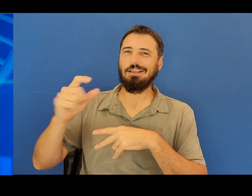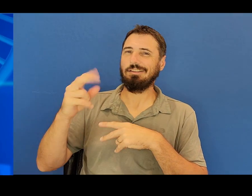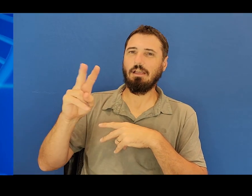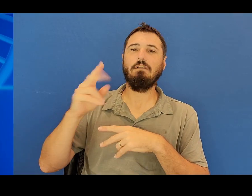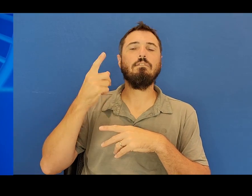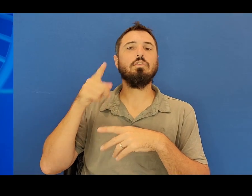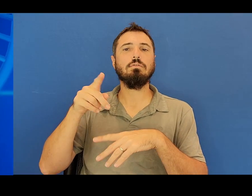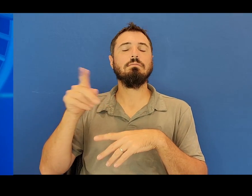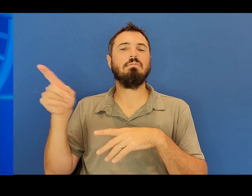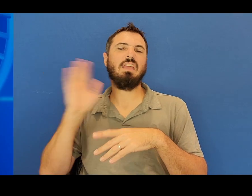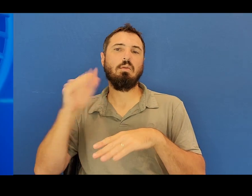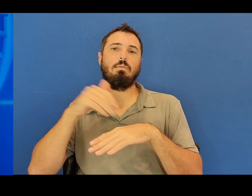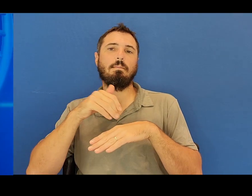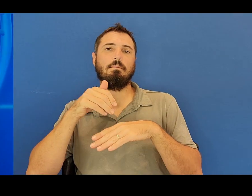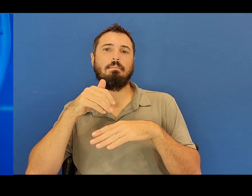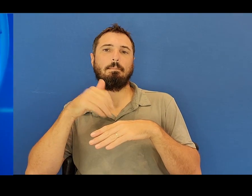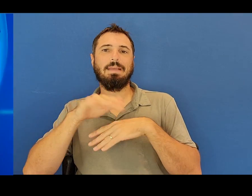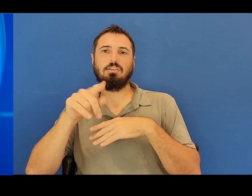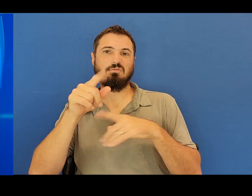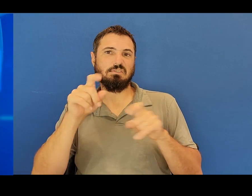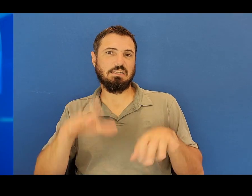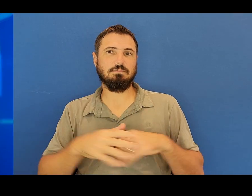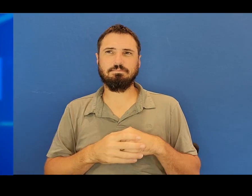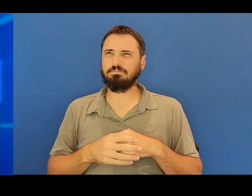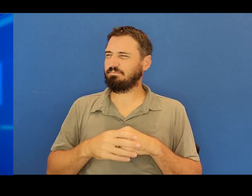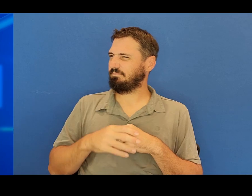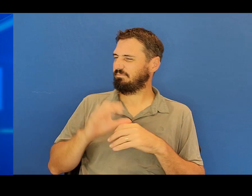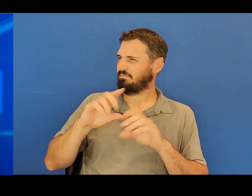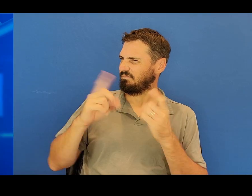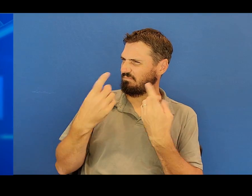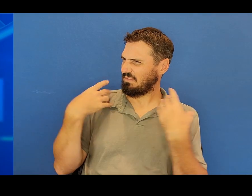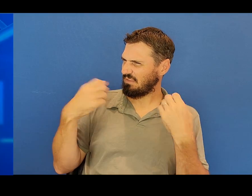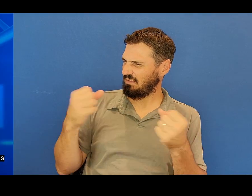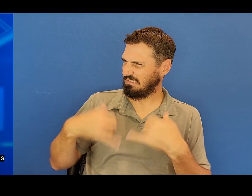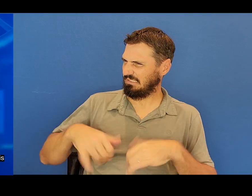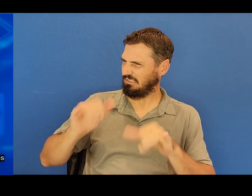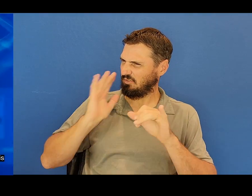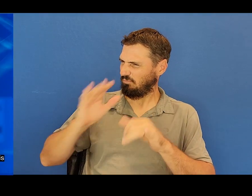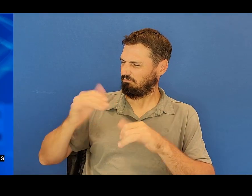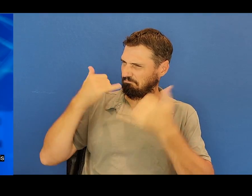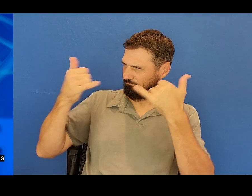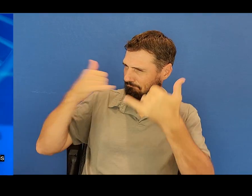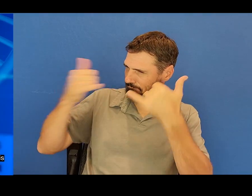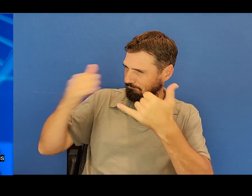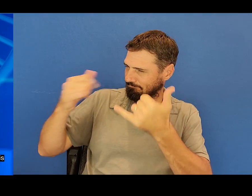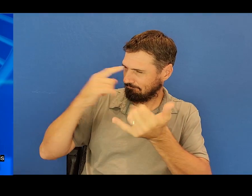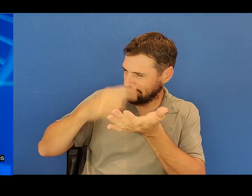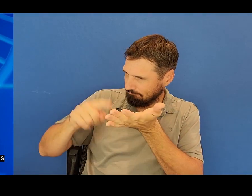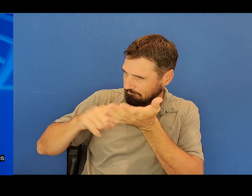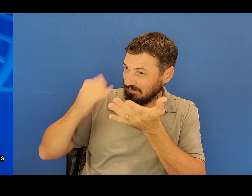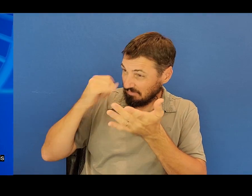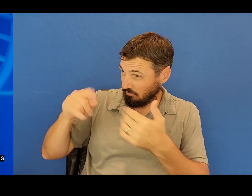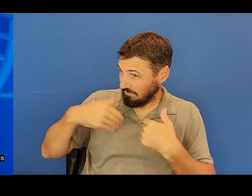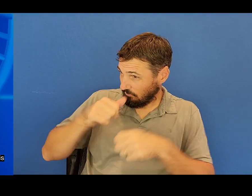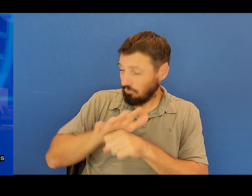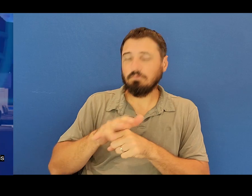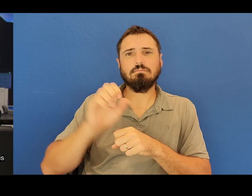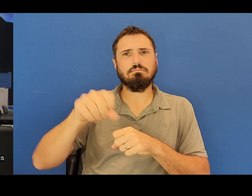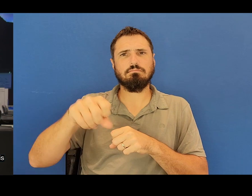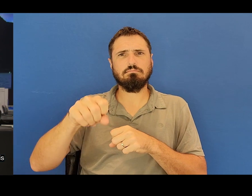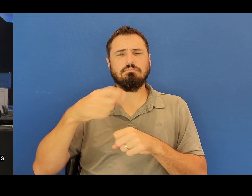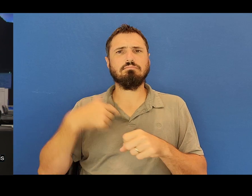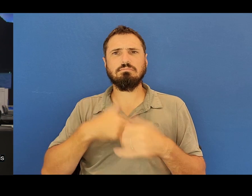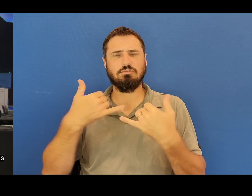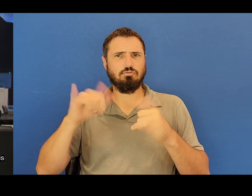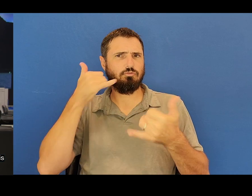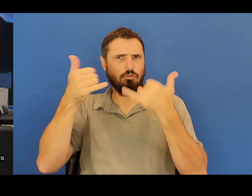Dr. B, is the Department of Health still doing case investigations? Yes, our Kauai District Health Office staff continue to